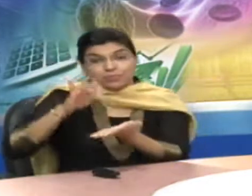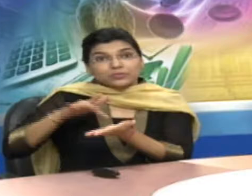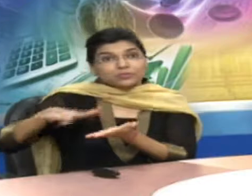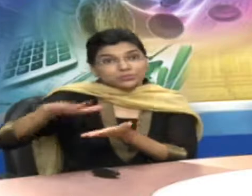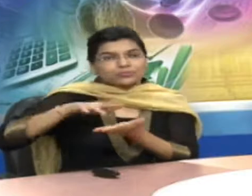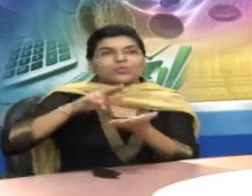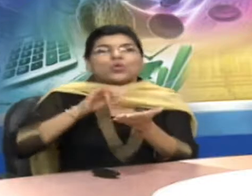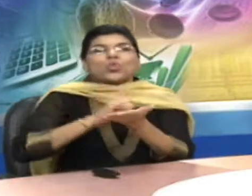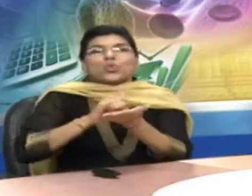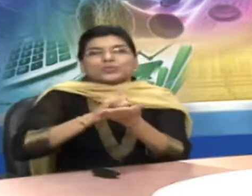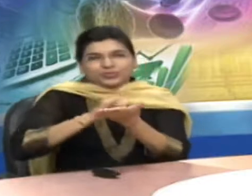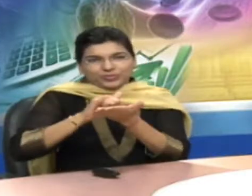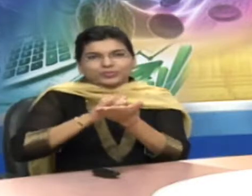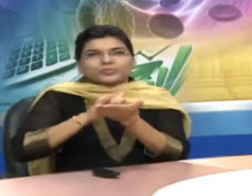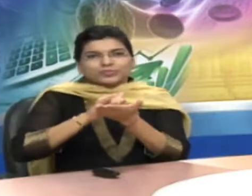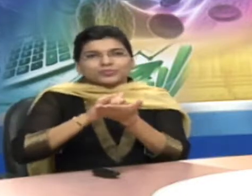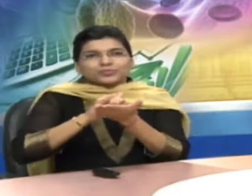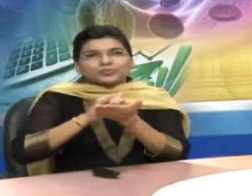asking the young man